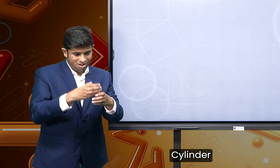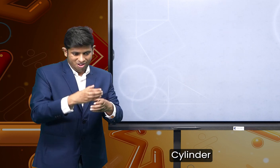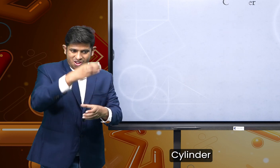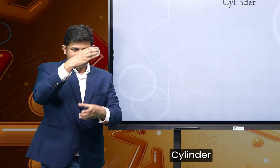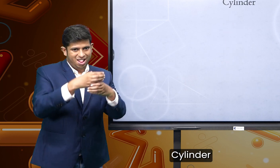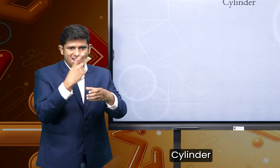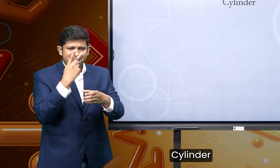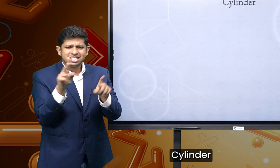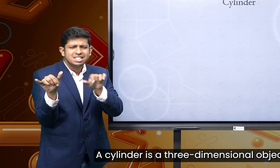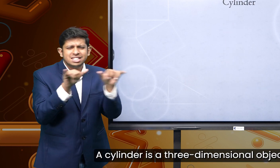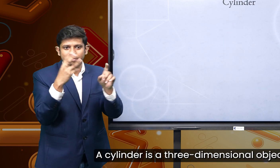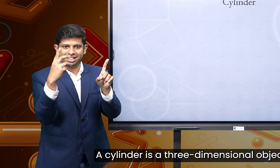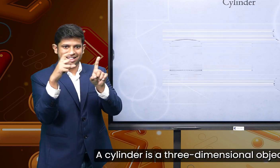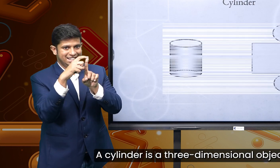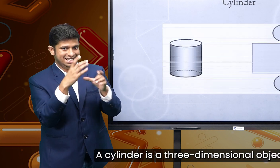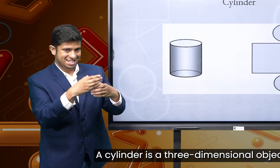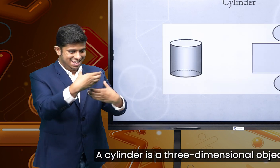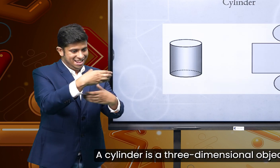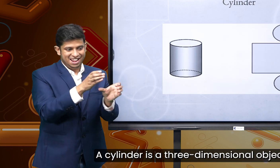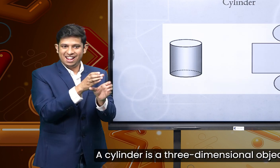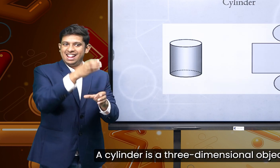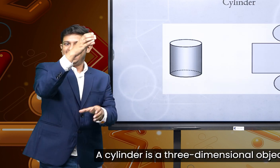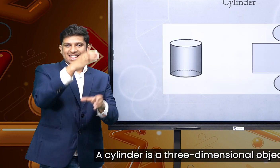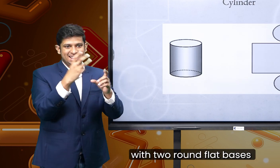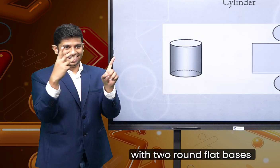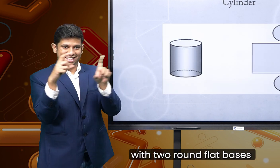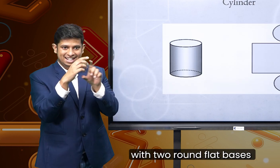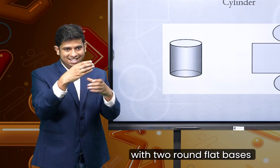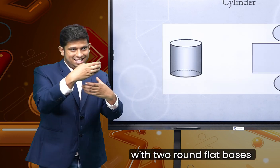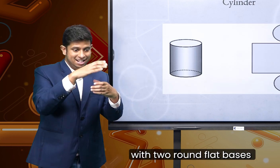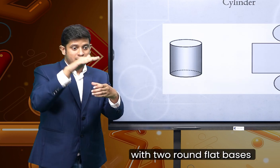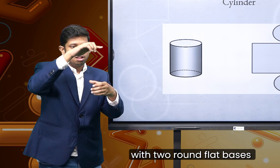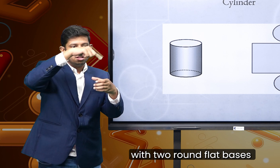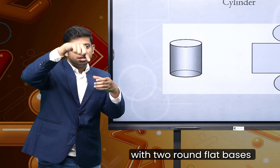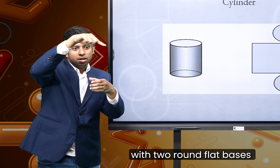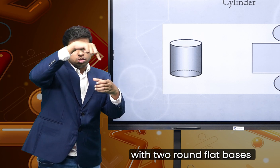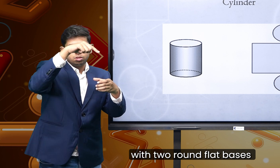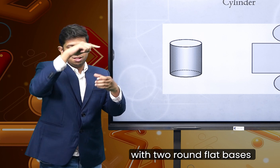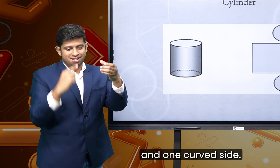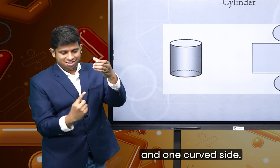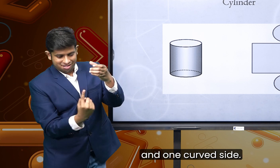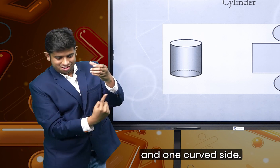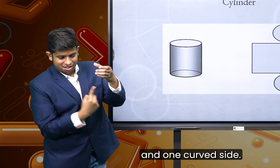Cylinder. A cylinder is a three-dimensional object with two round flat bases and one curved